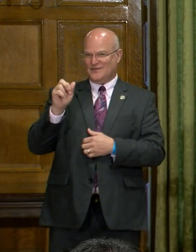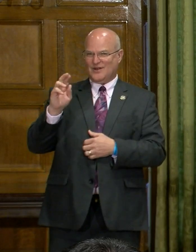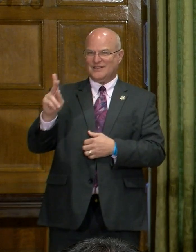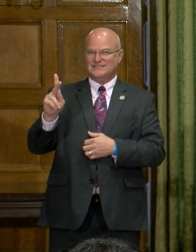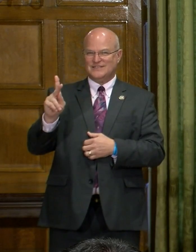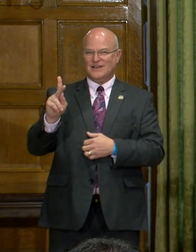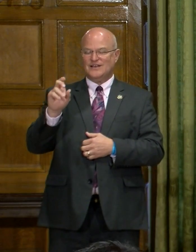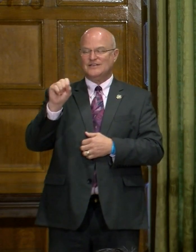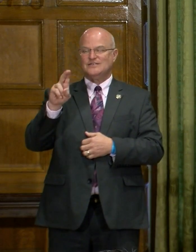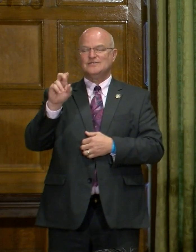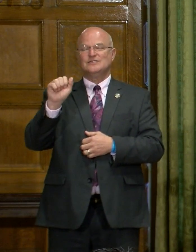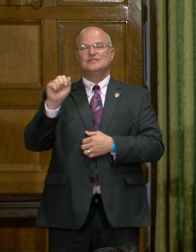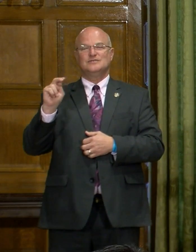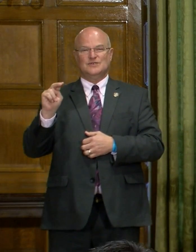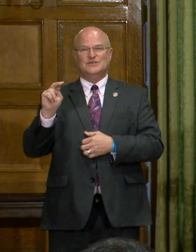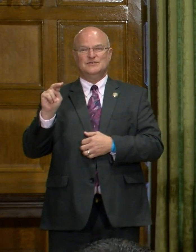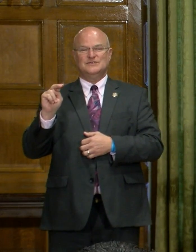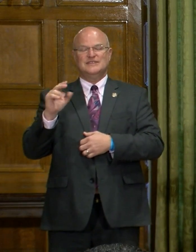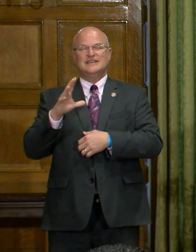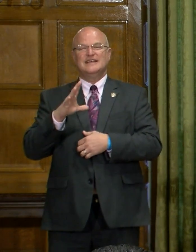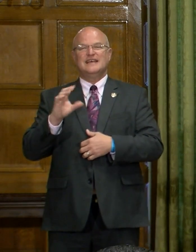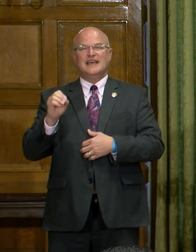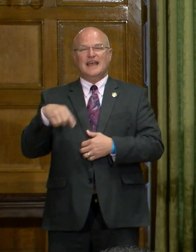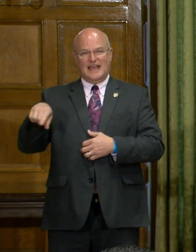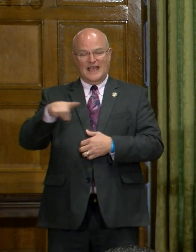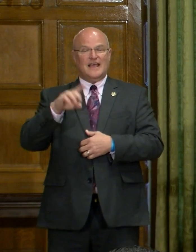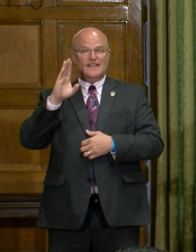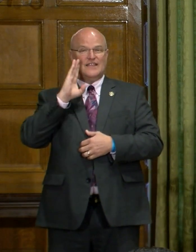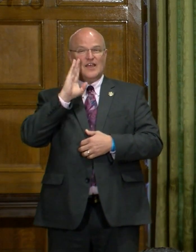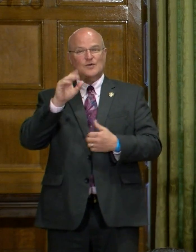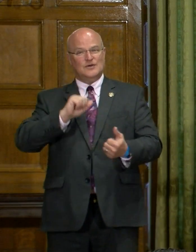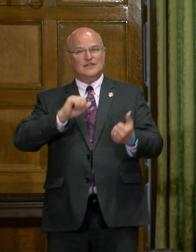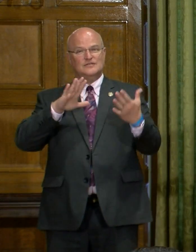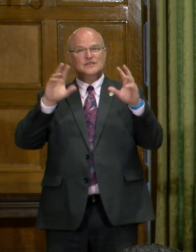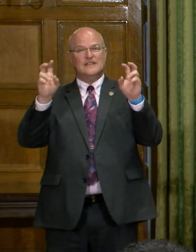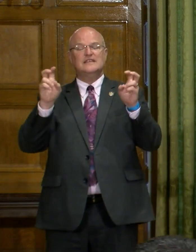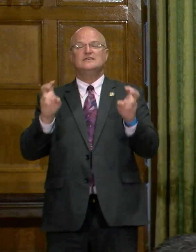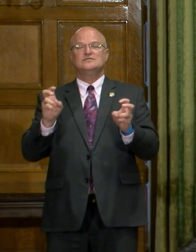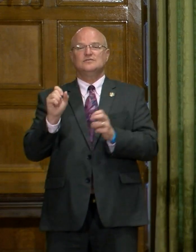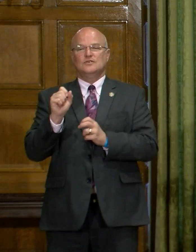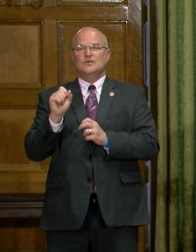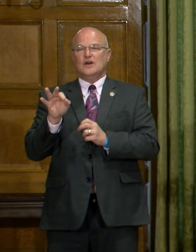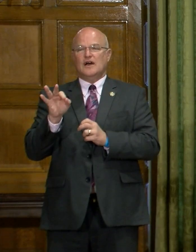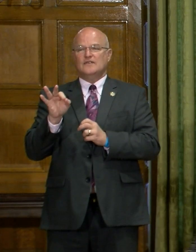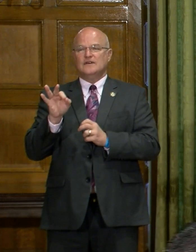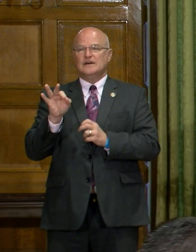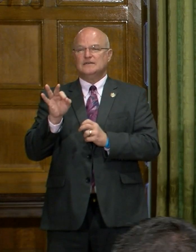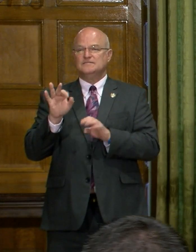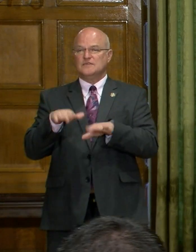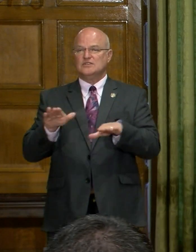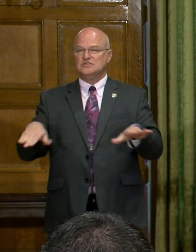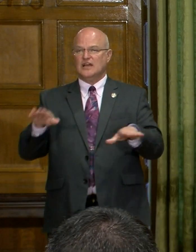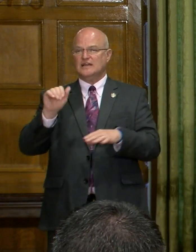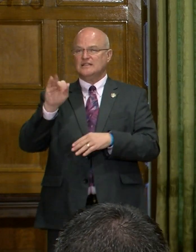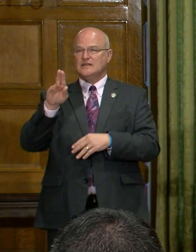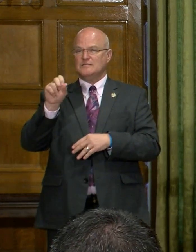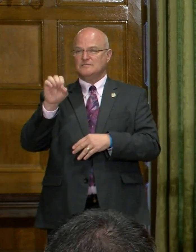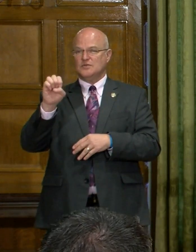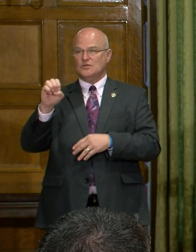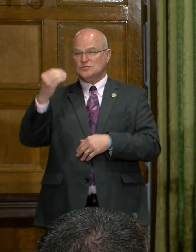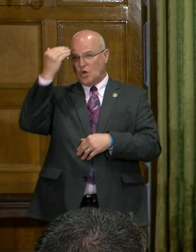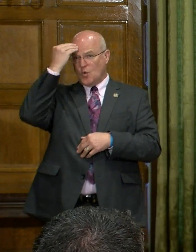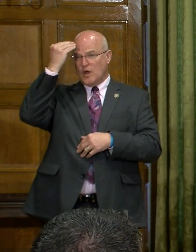Arkansas, Susan, and they will address the issue of child abuse